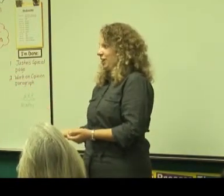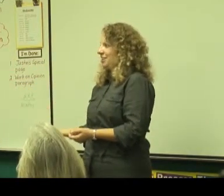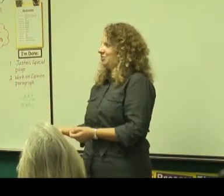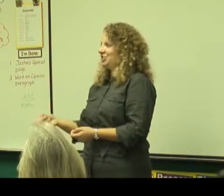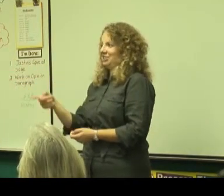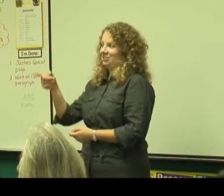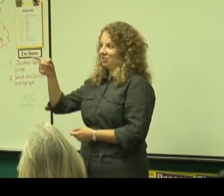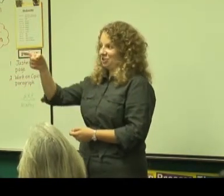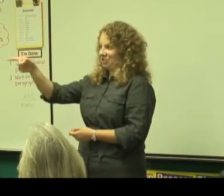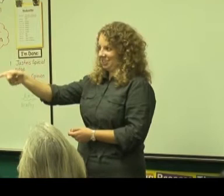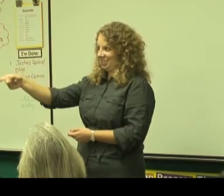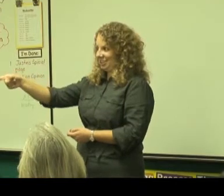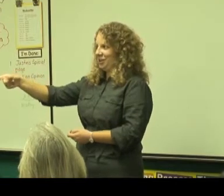drive, she. She